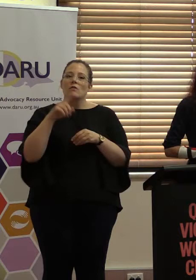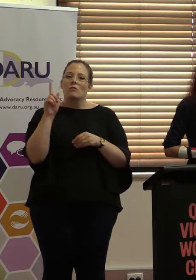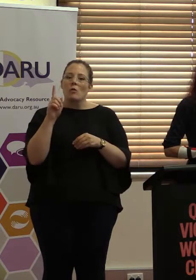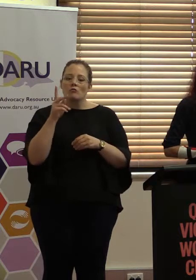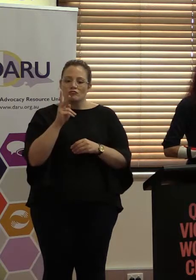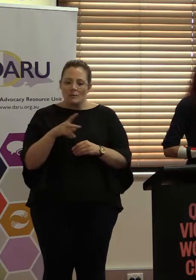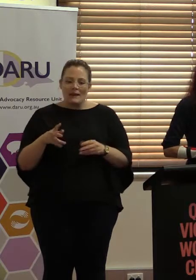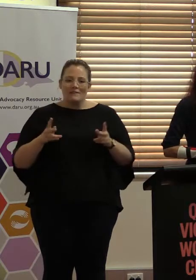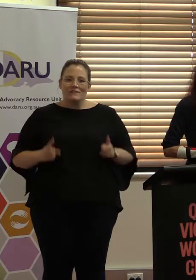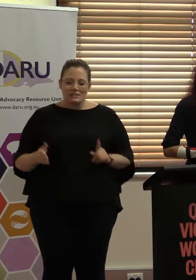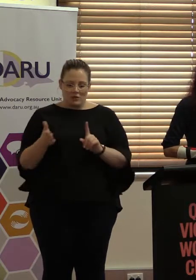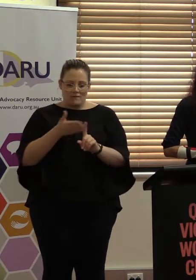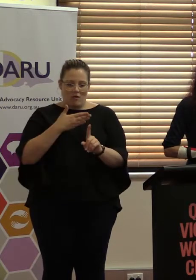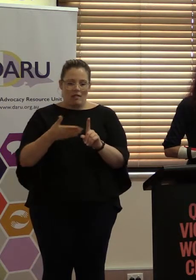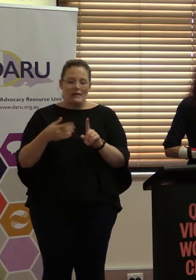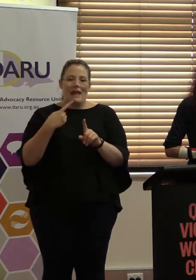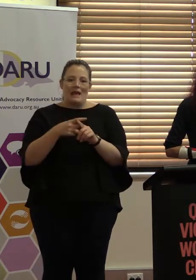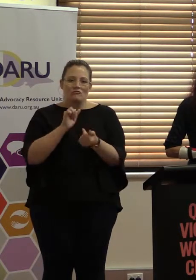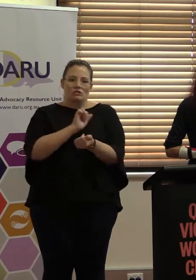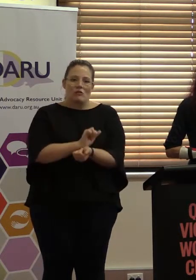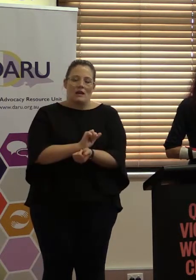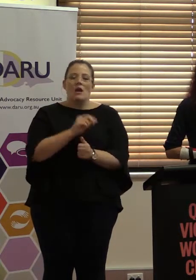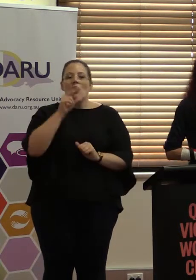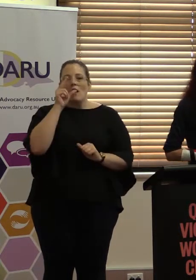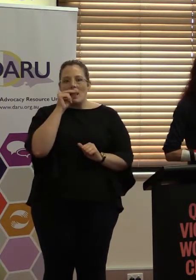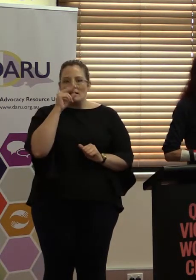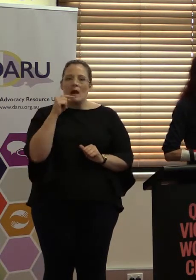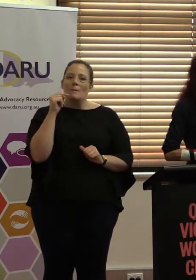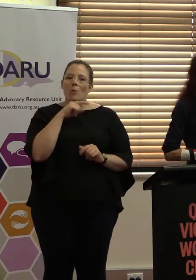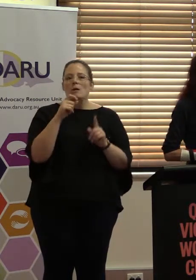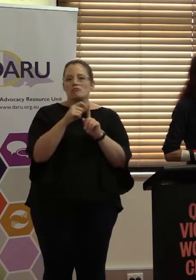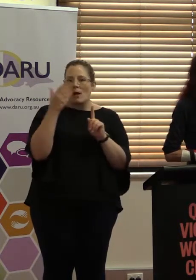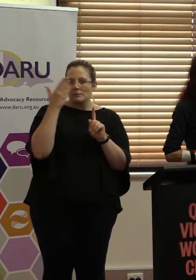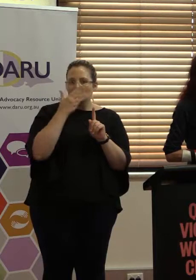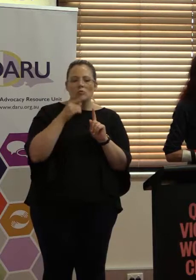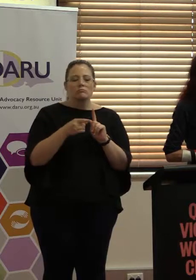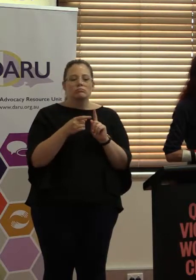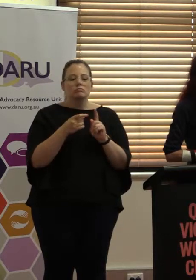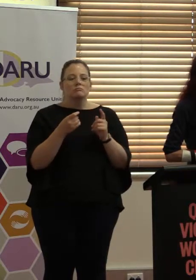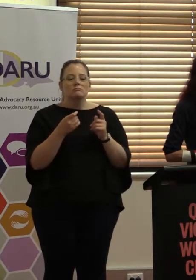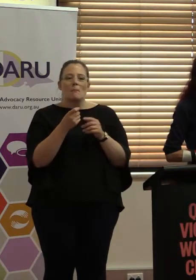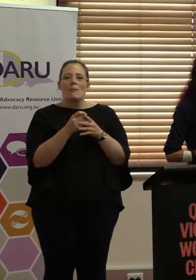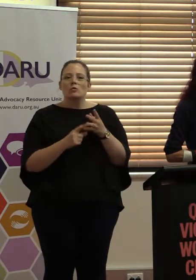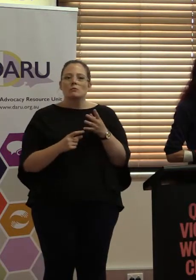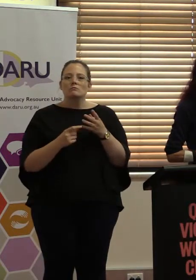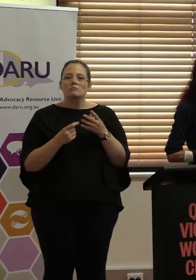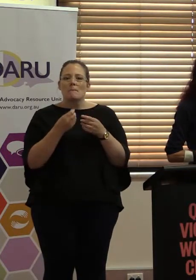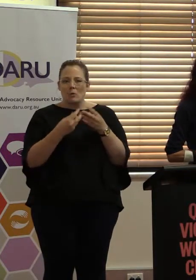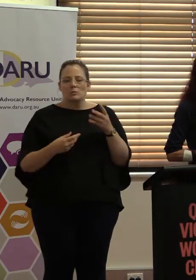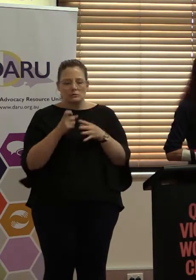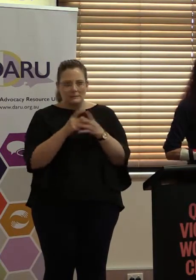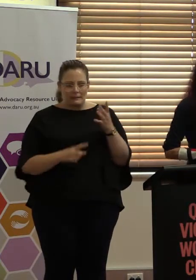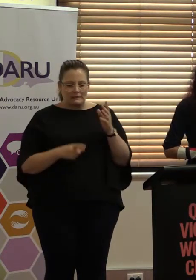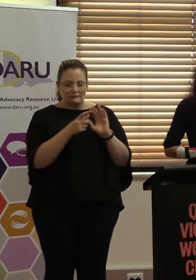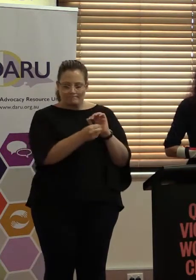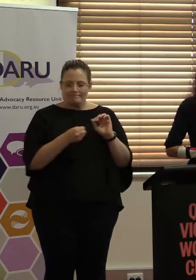restraint of a young primary school aged boy with multiple disabilities who was put in seclusion, and there